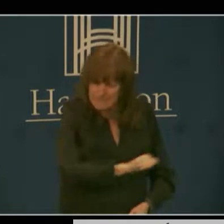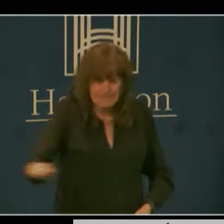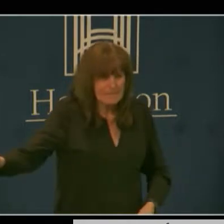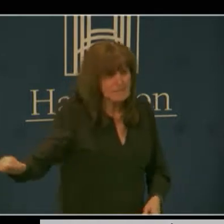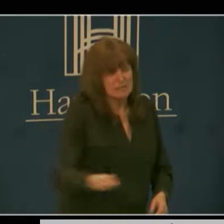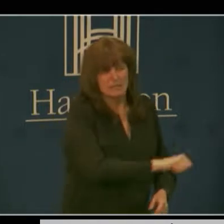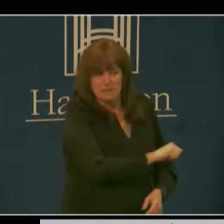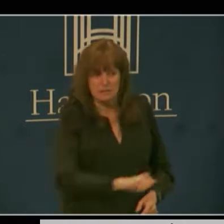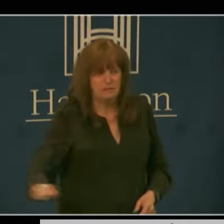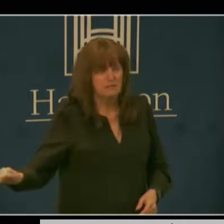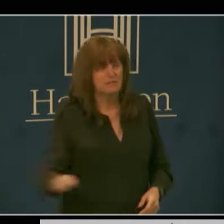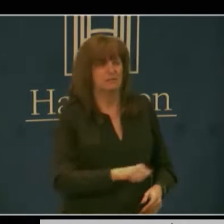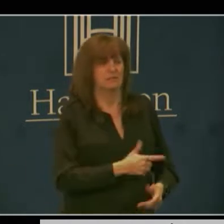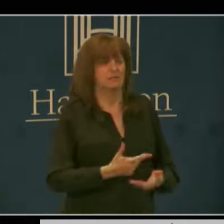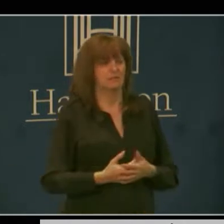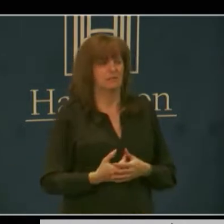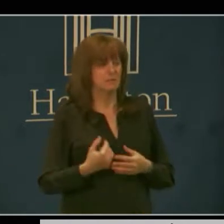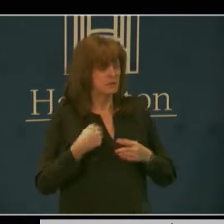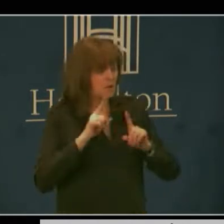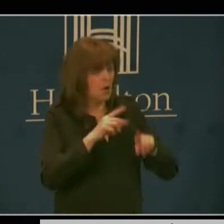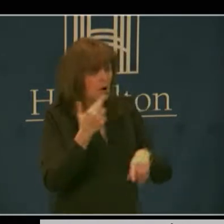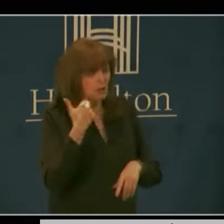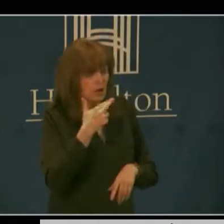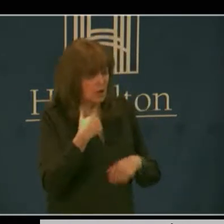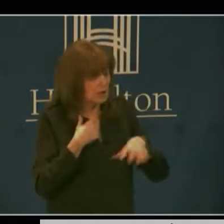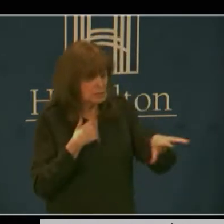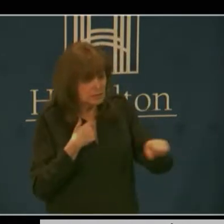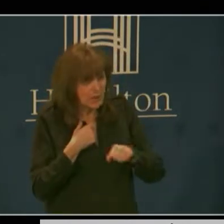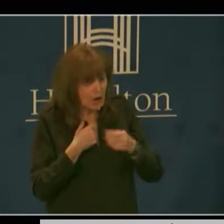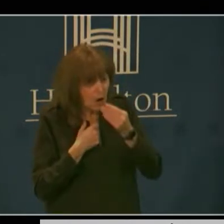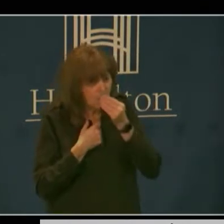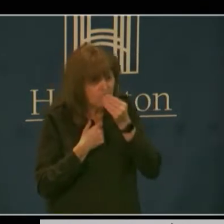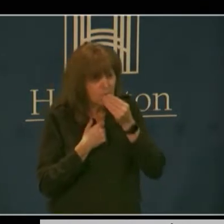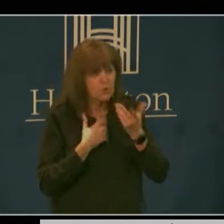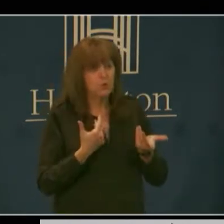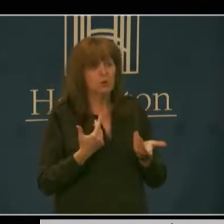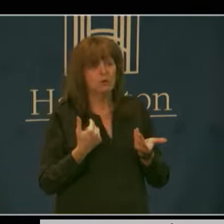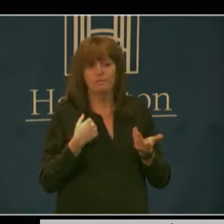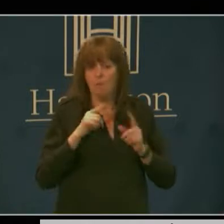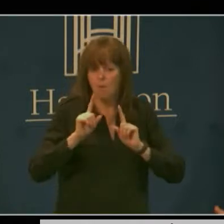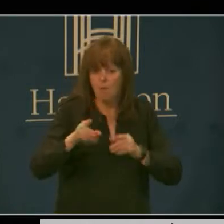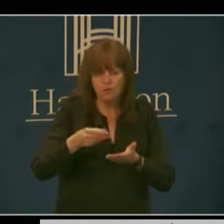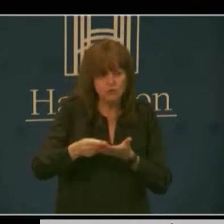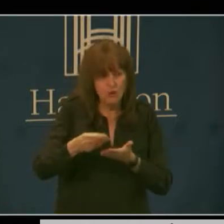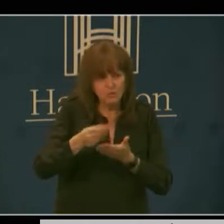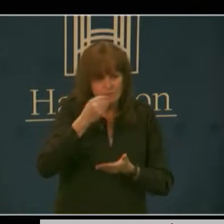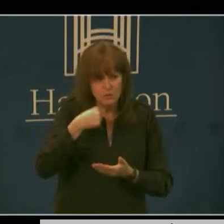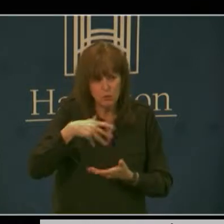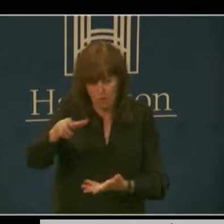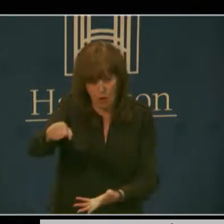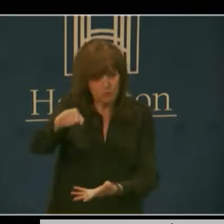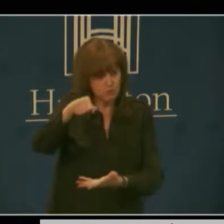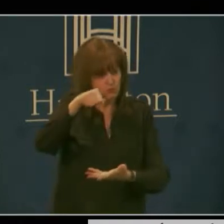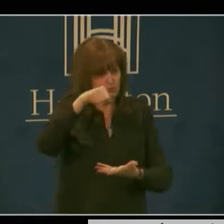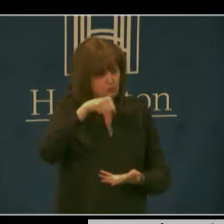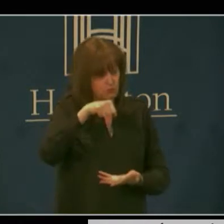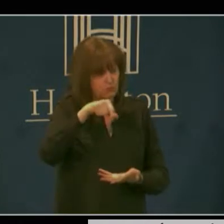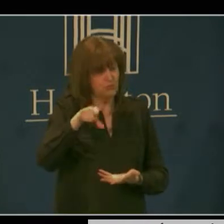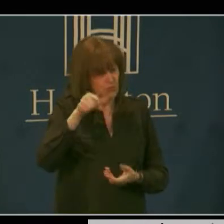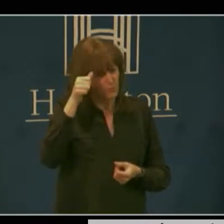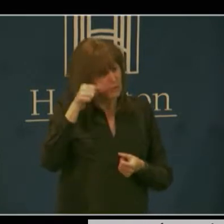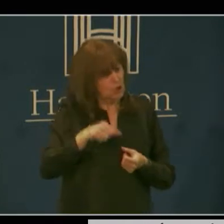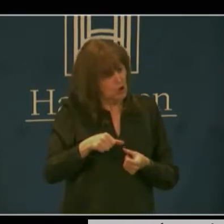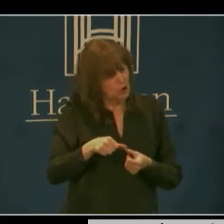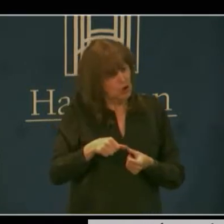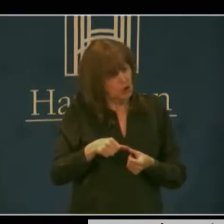or having food in, it's keeping those two vantage points in mind. A lot of the drop-off or deliveries that